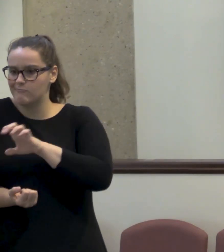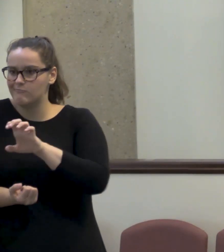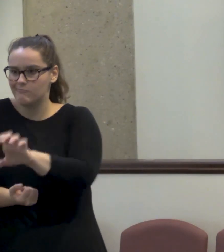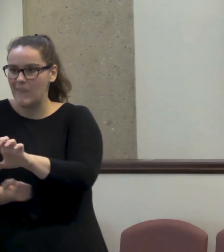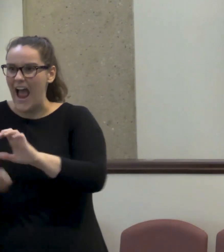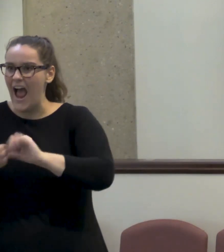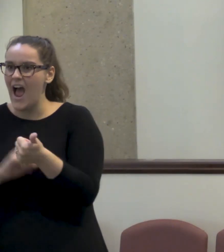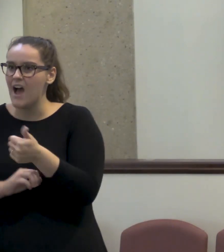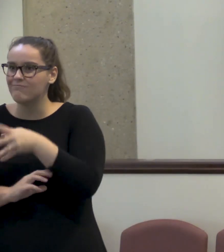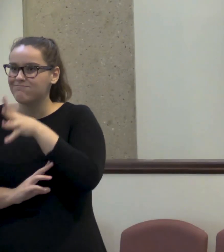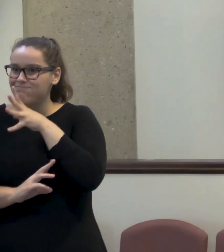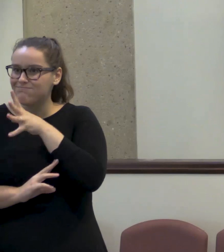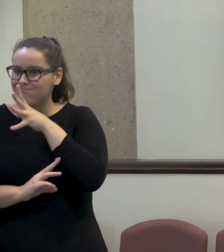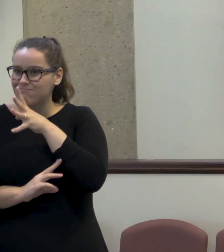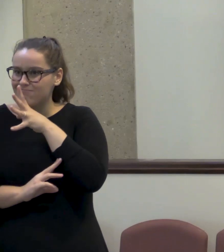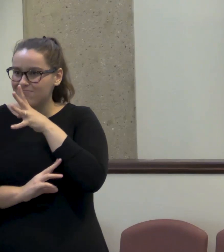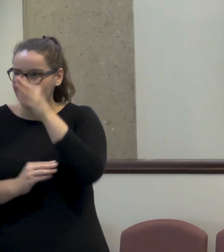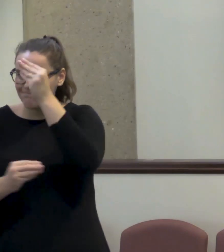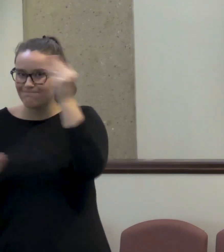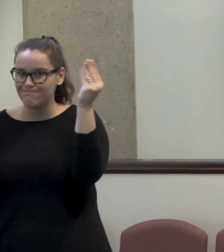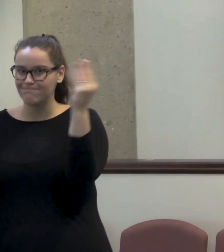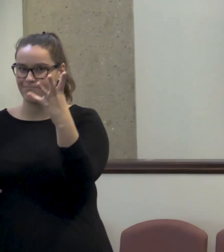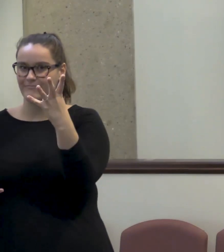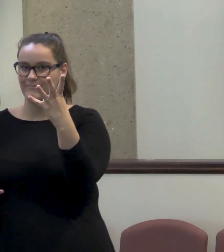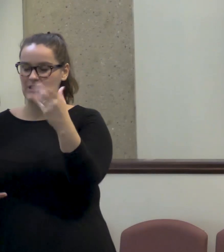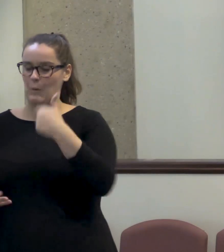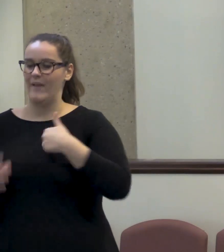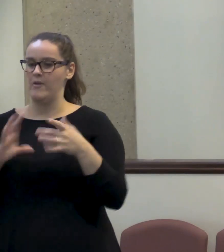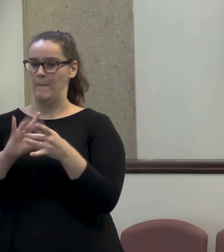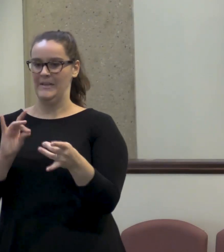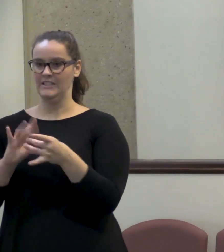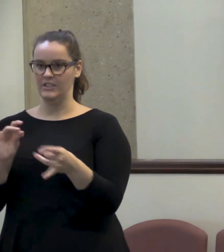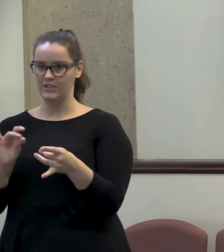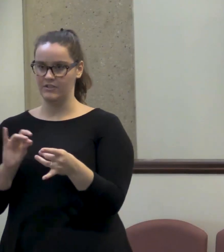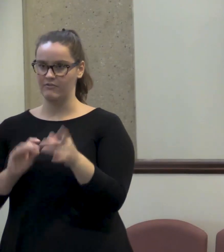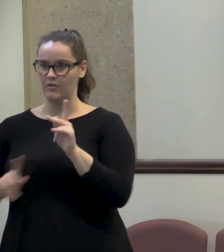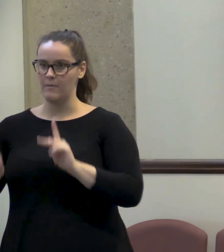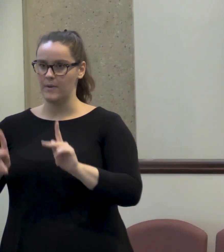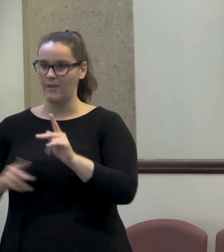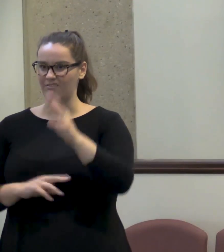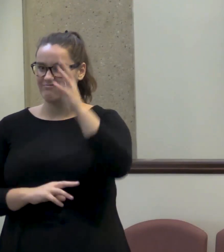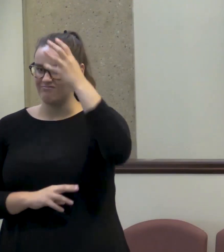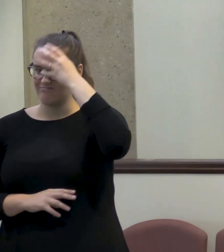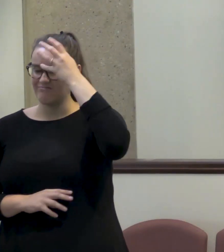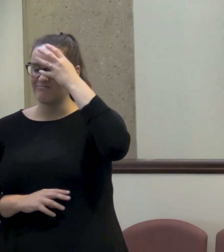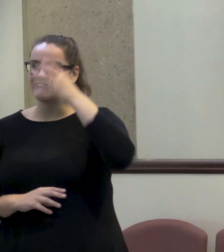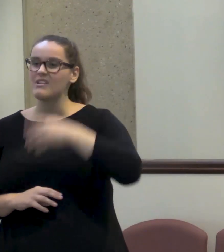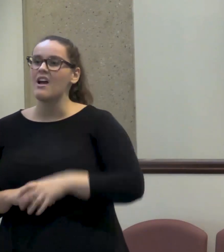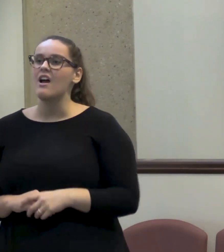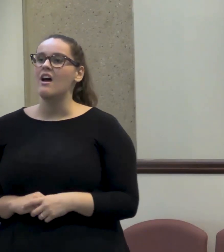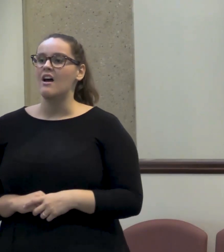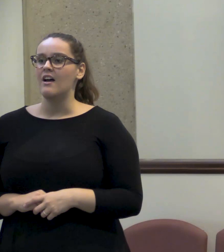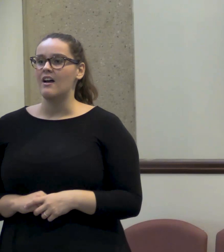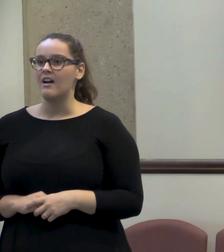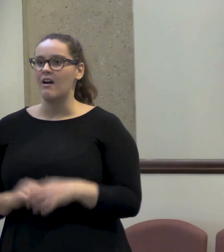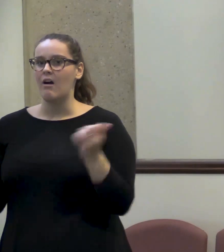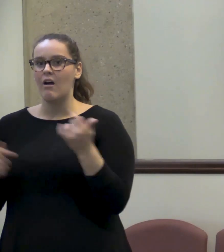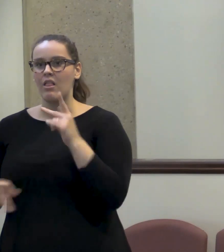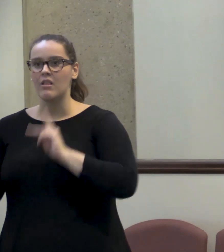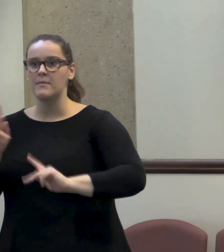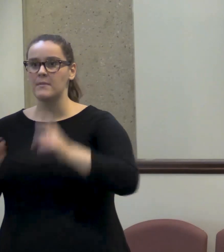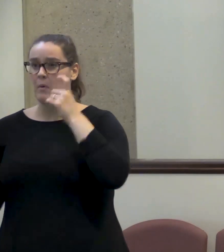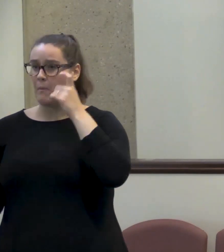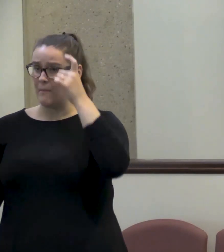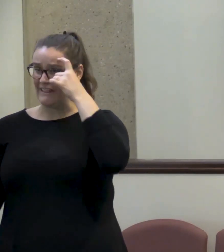voice. So I have a message for people like Donald Trump and for all the people who believe